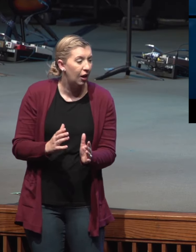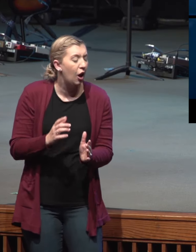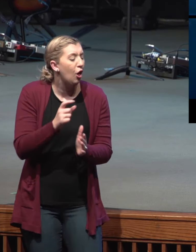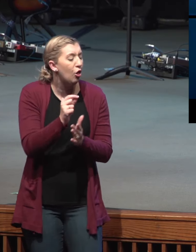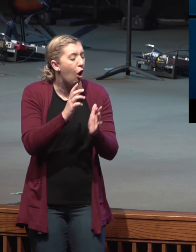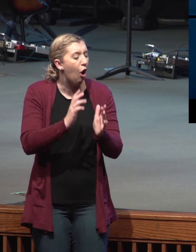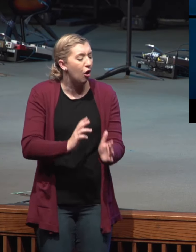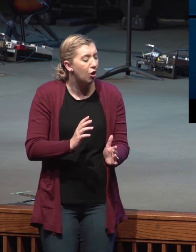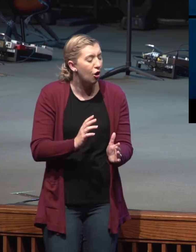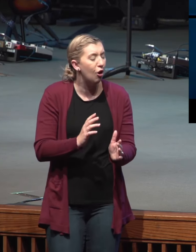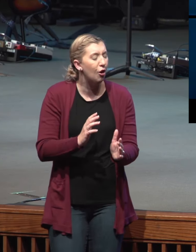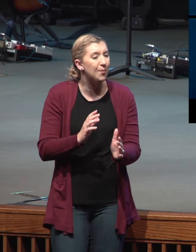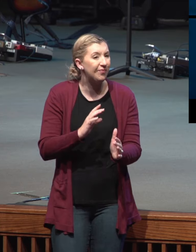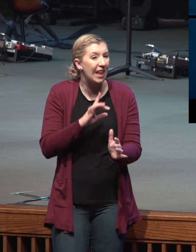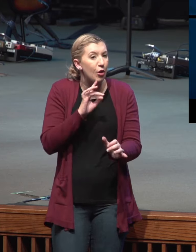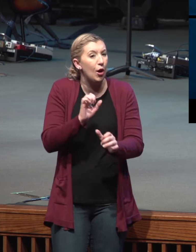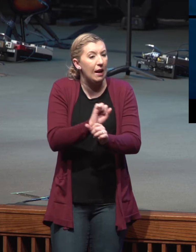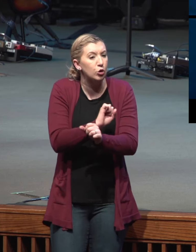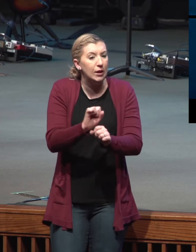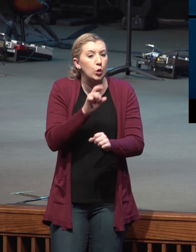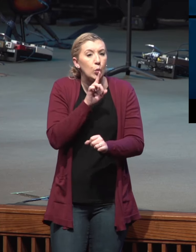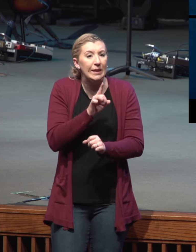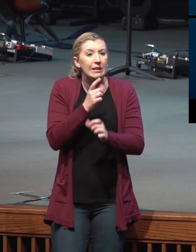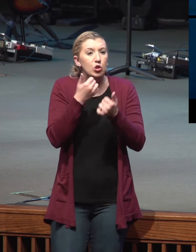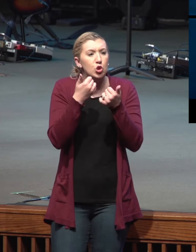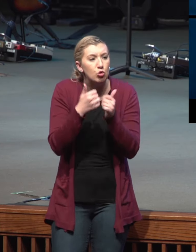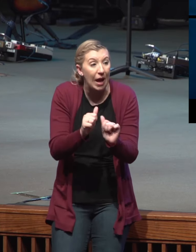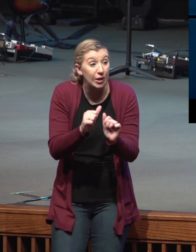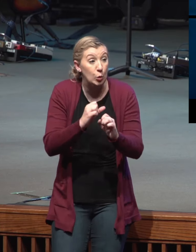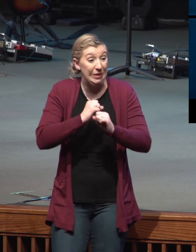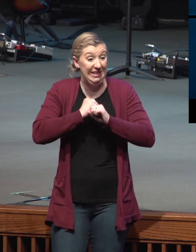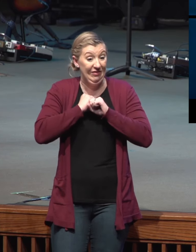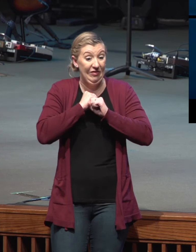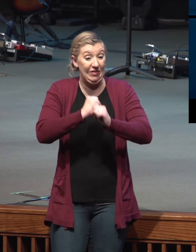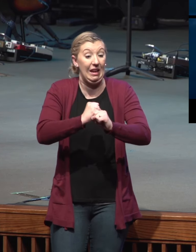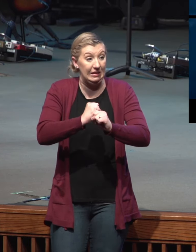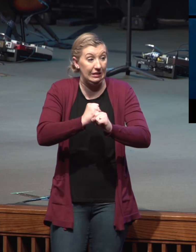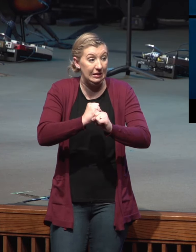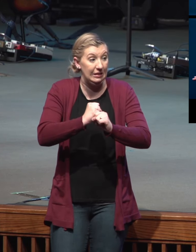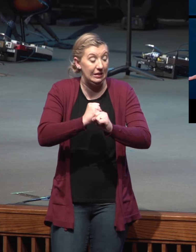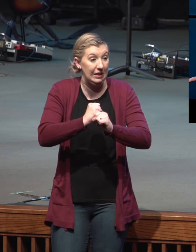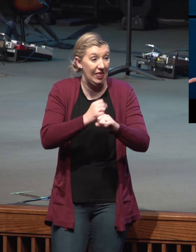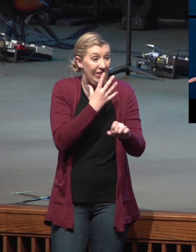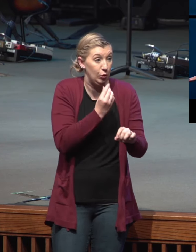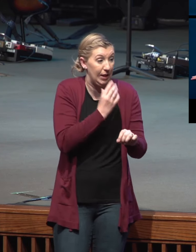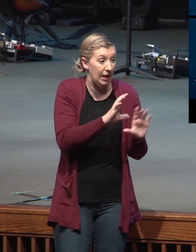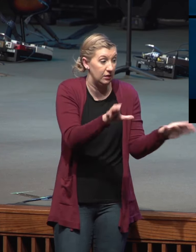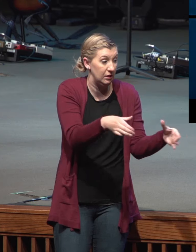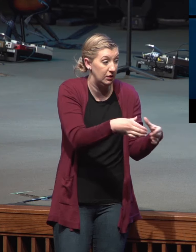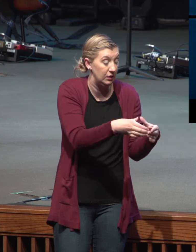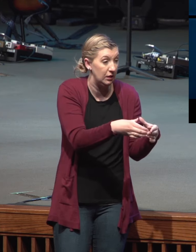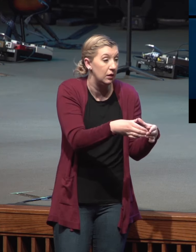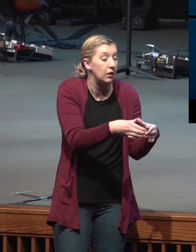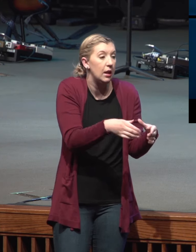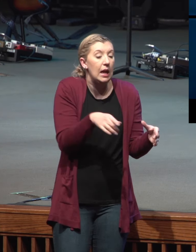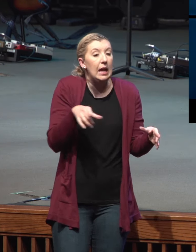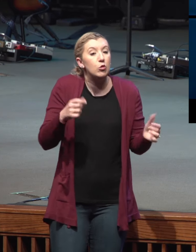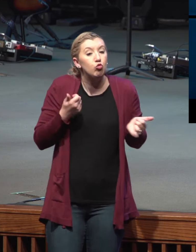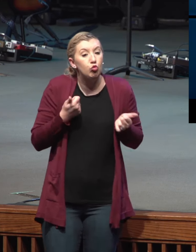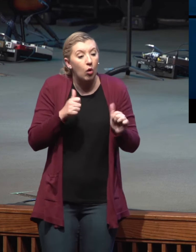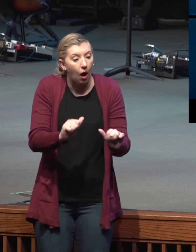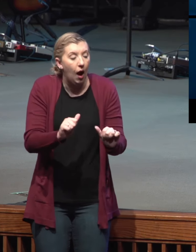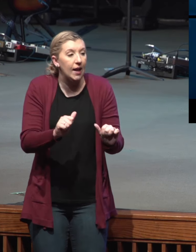the author is actually really trying to defend the Israelites here. He's trying